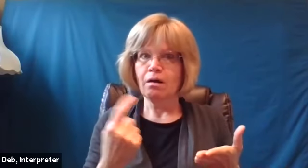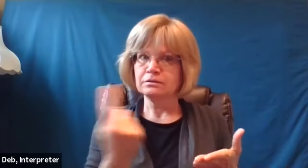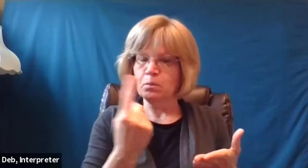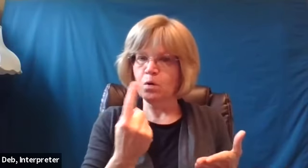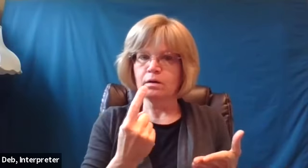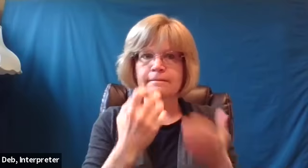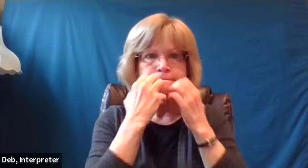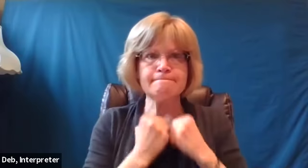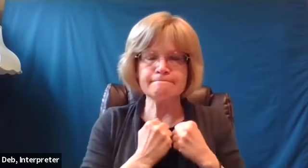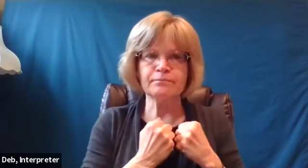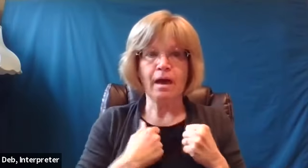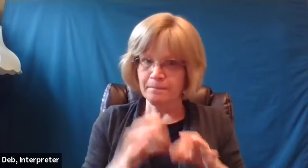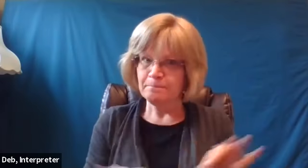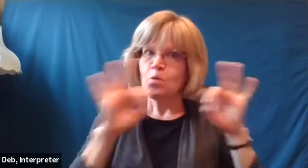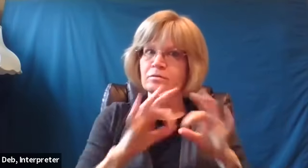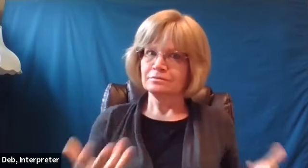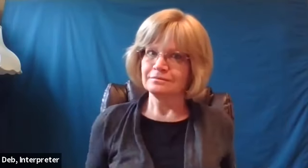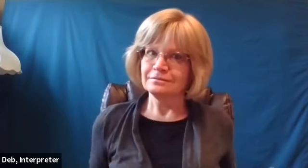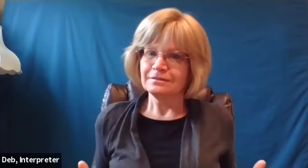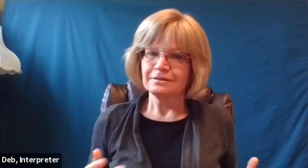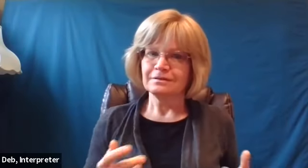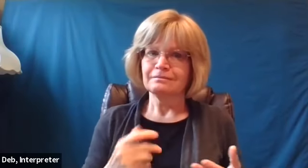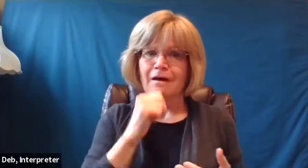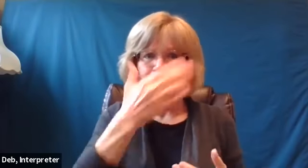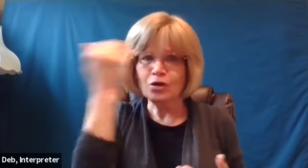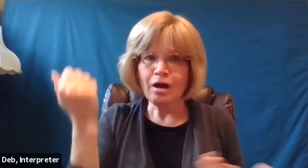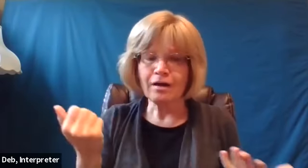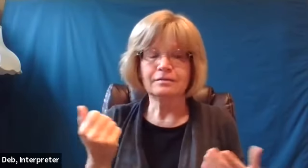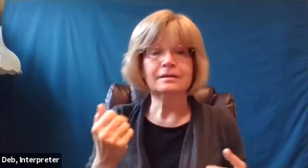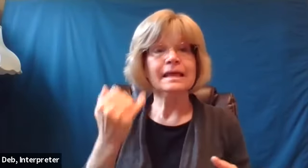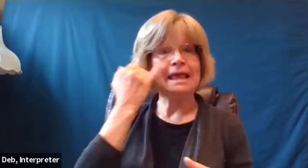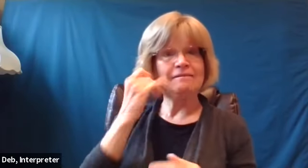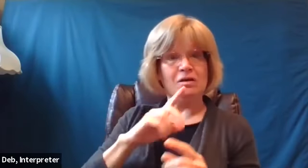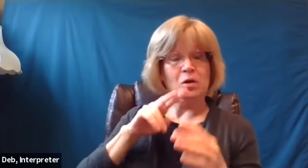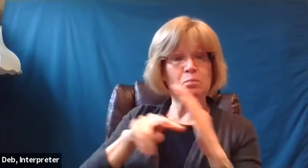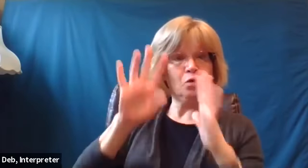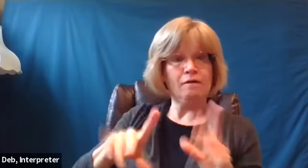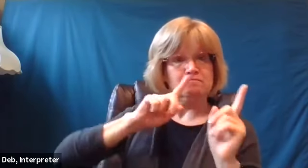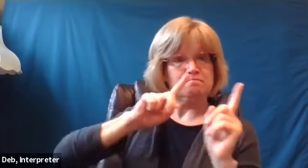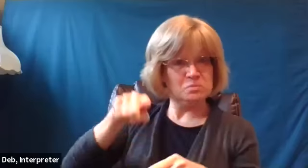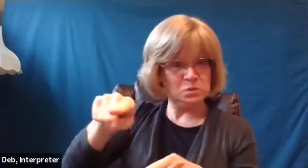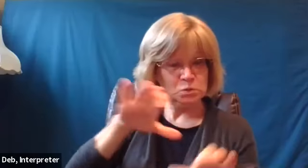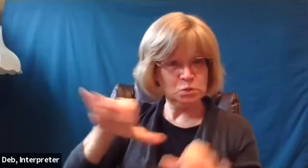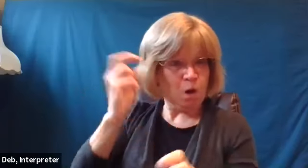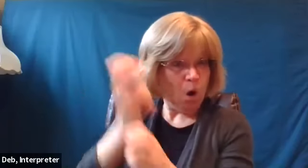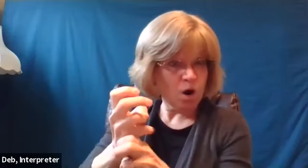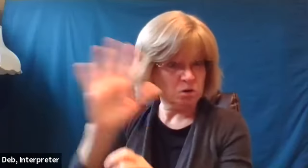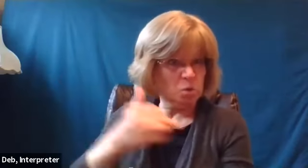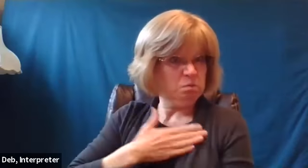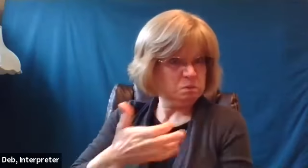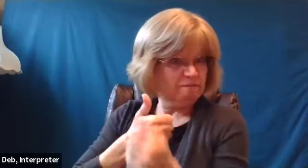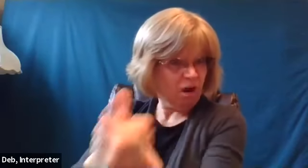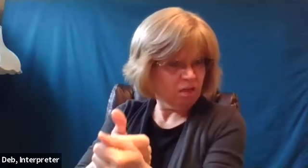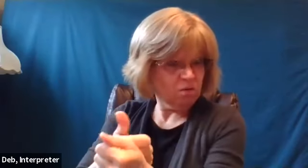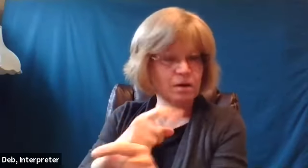acts that transform lives. I wonder, if a prophet commanded you to do something difficult, would you not have done it? How much more when all he